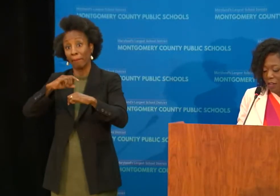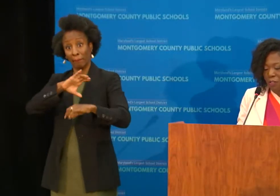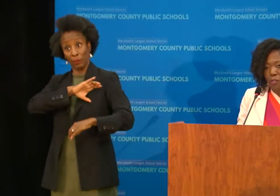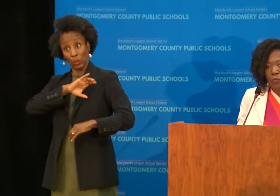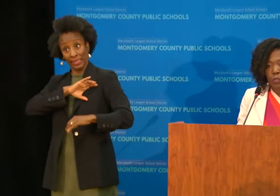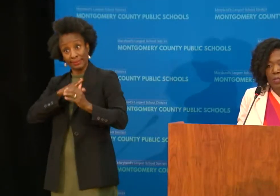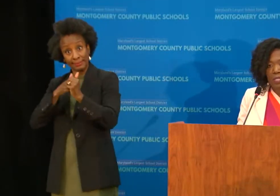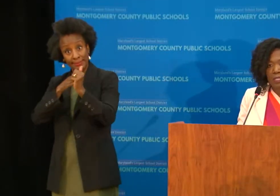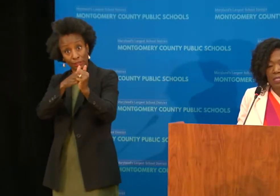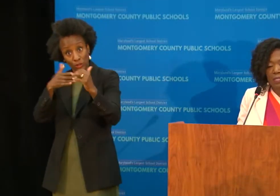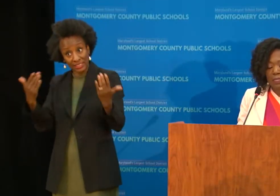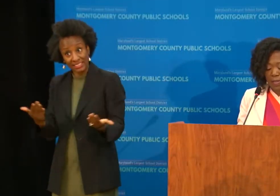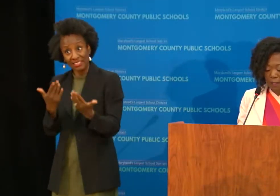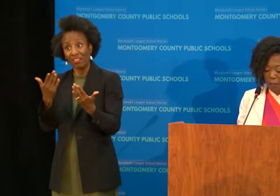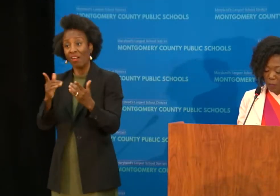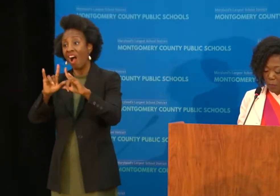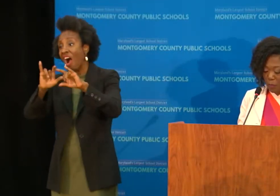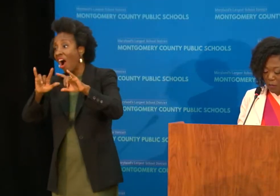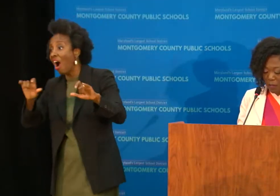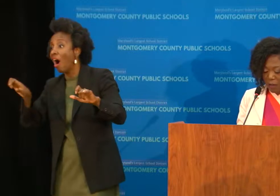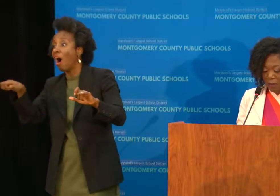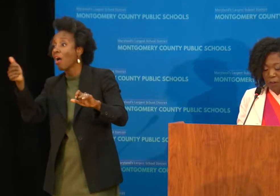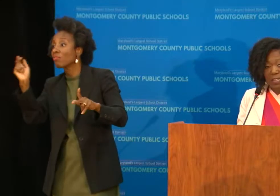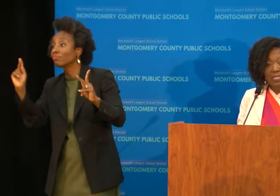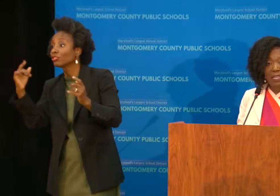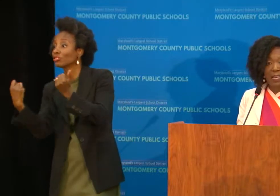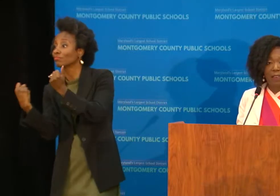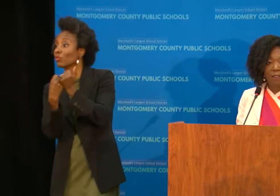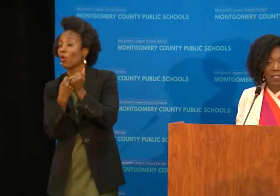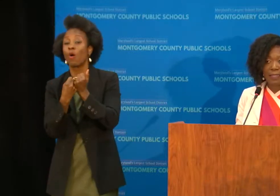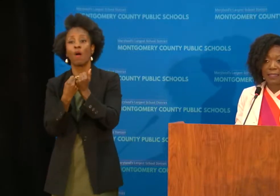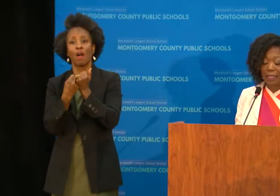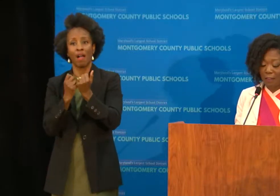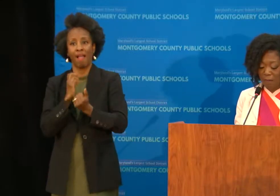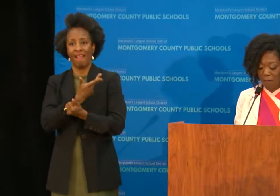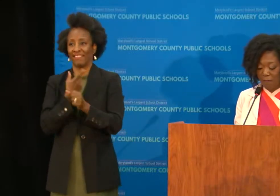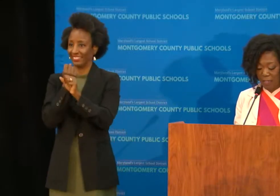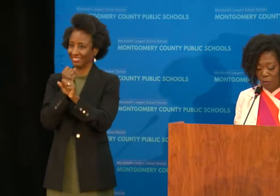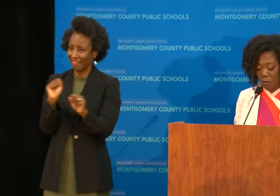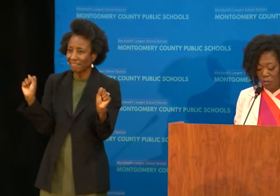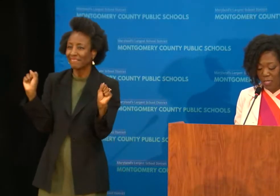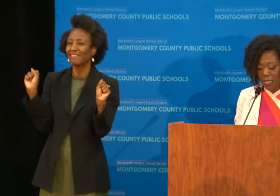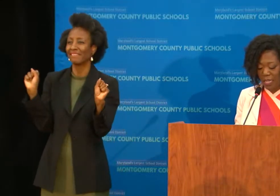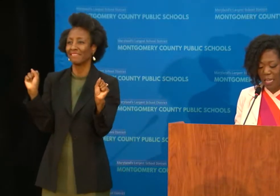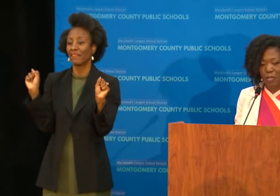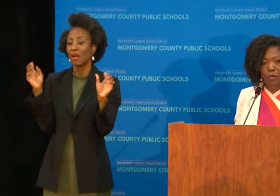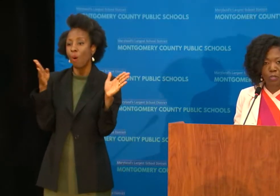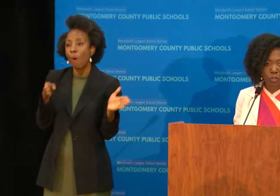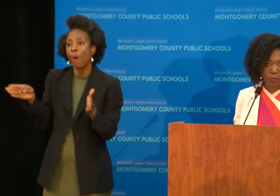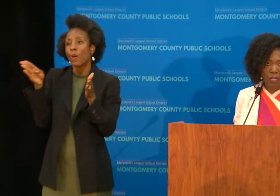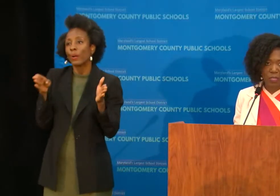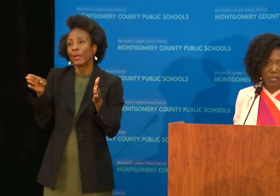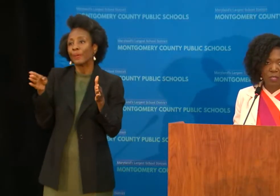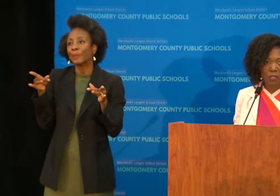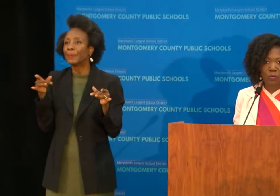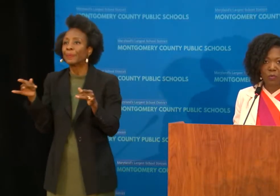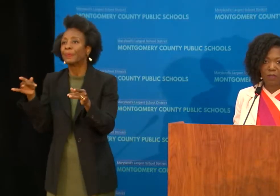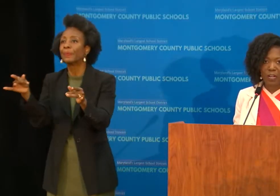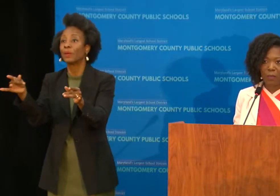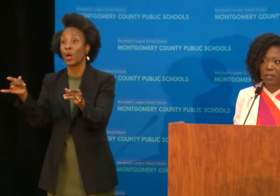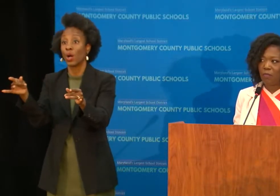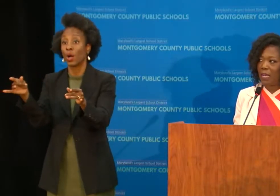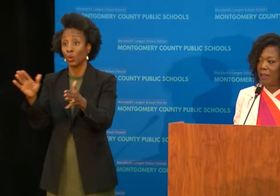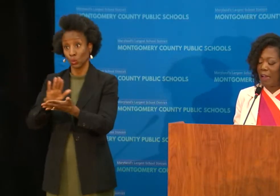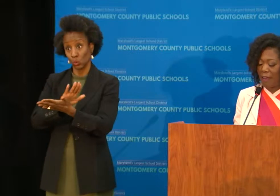leaders, and others who joined us today to stand in their support for us to have a safe, orderly, and nurturing